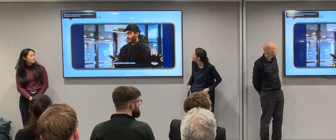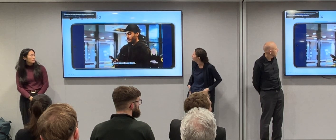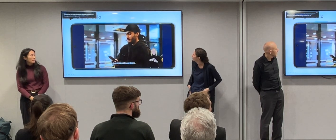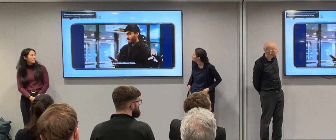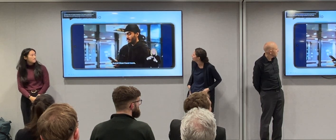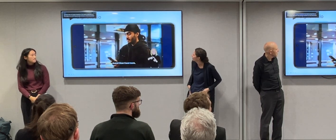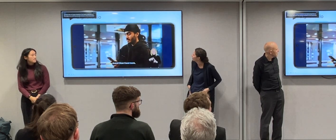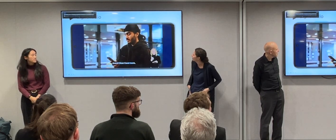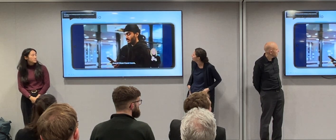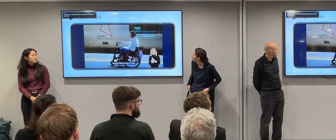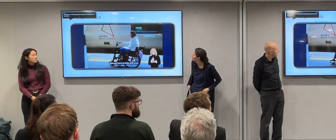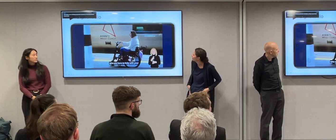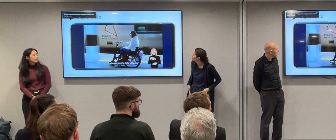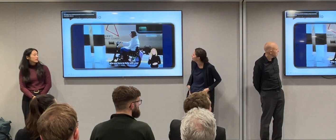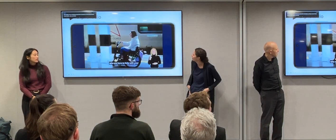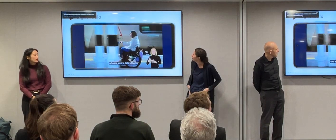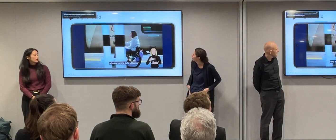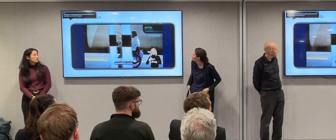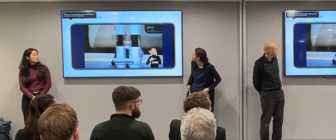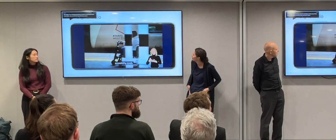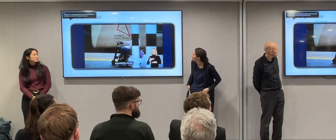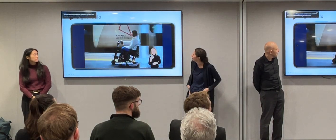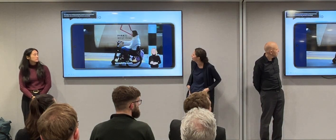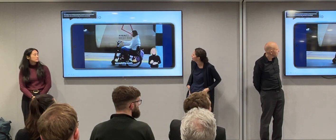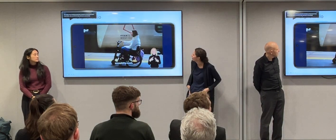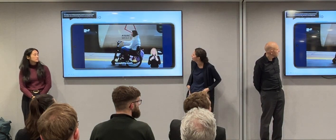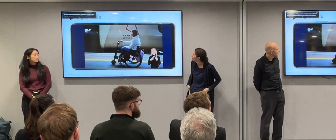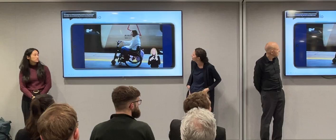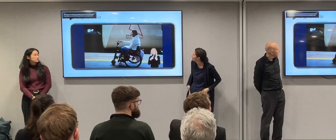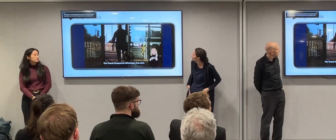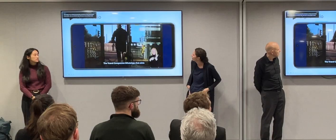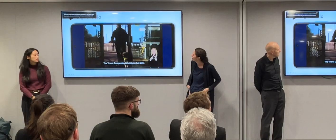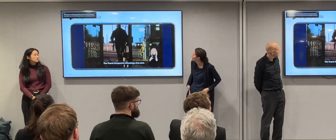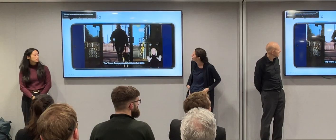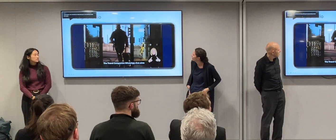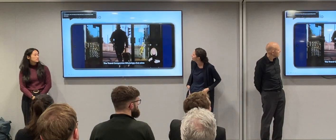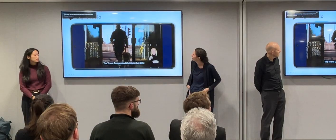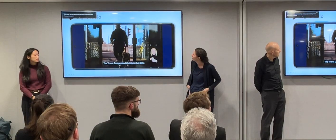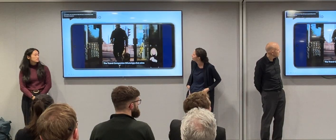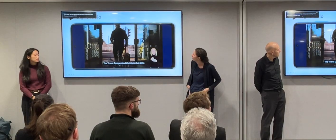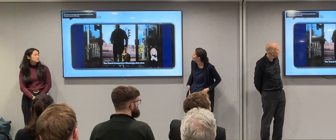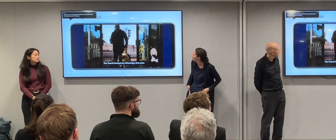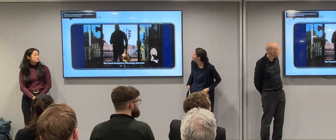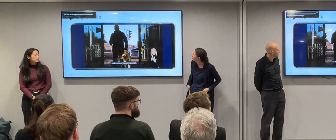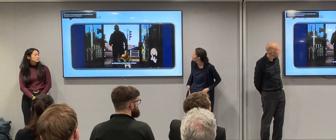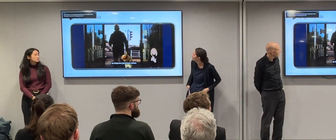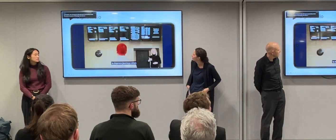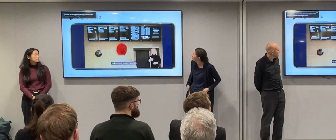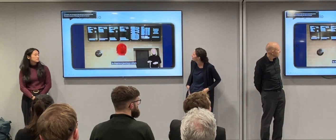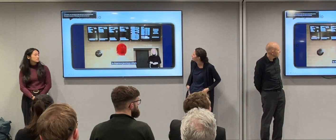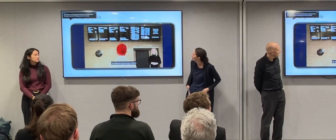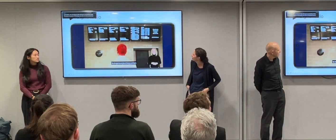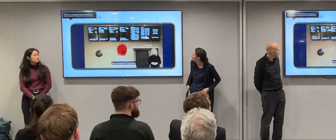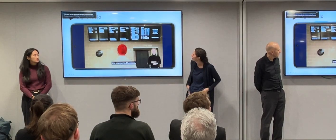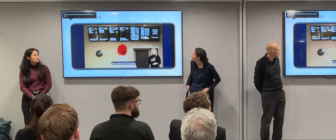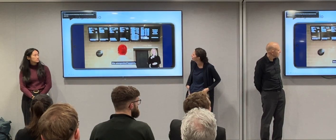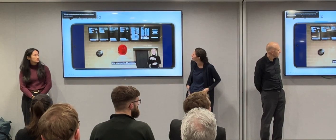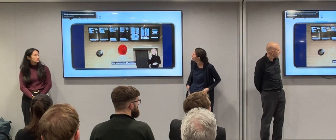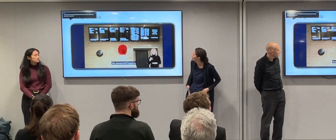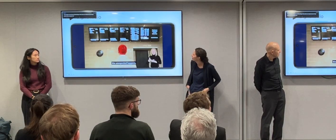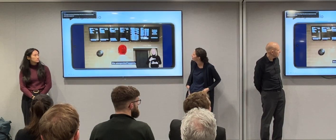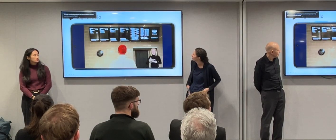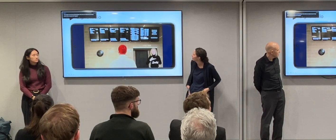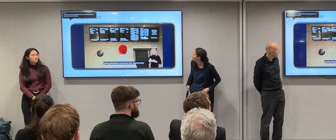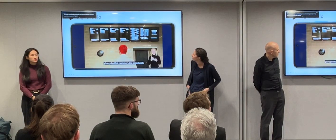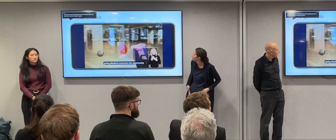of the Avanti West Coast team, who are here to help with your accessibility needs. The travel companion WhatsApp chat aims to improve journeys when the